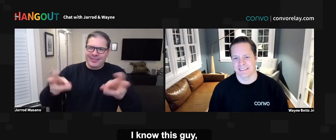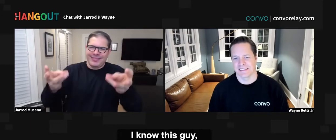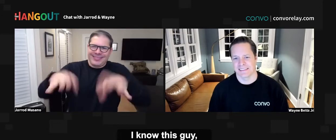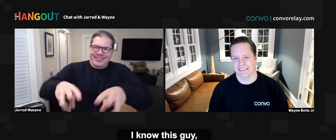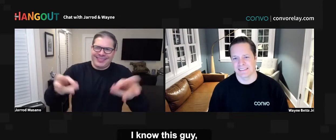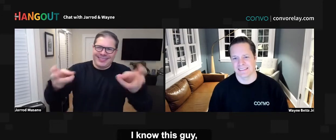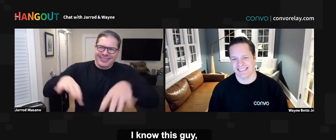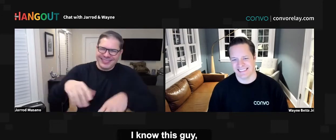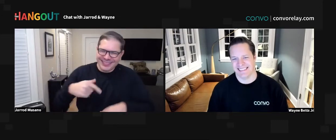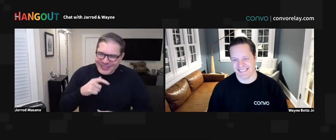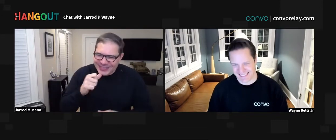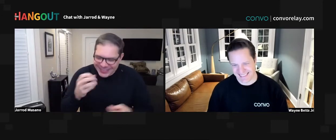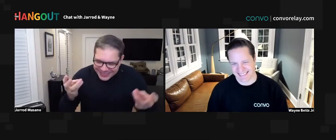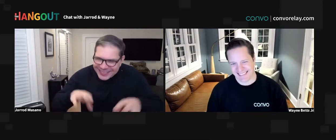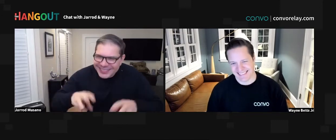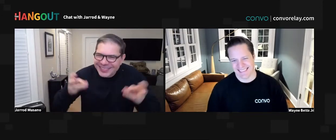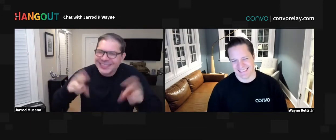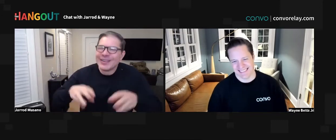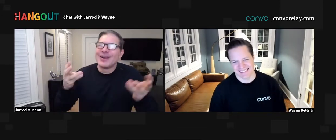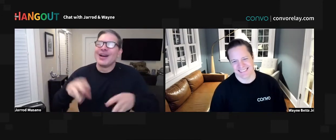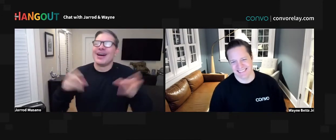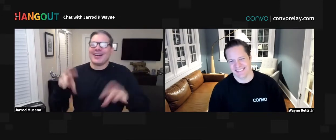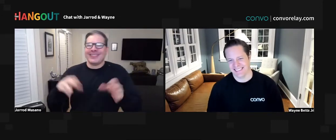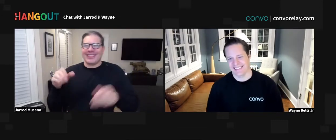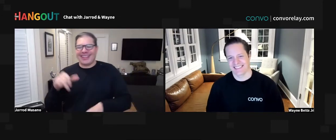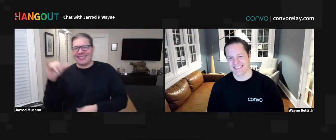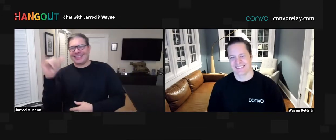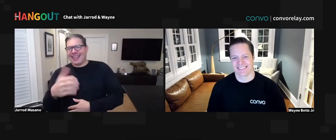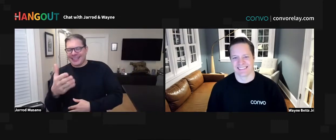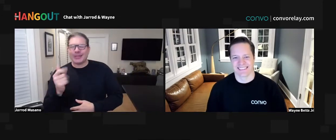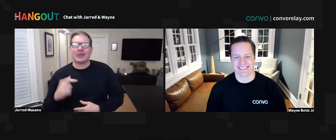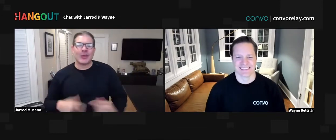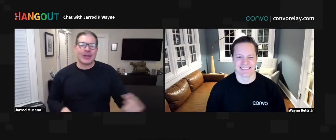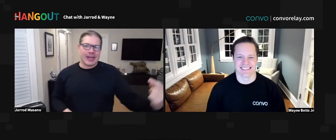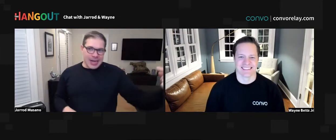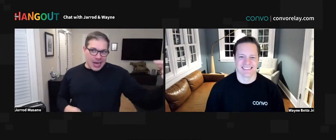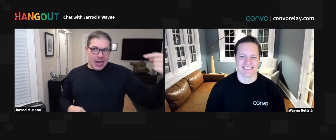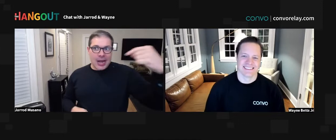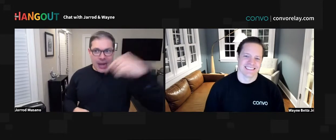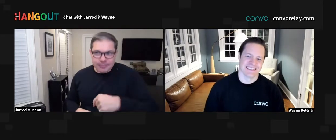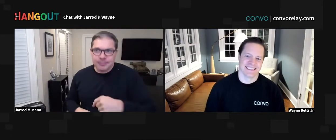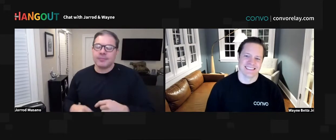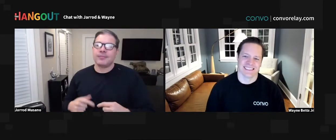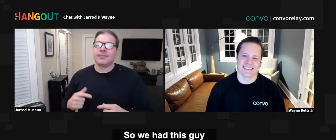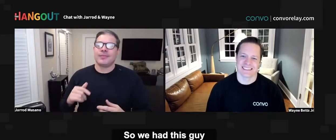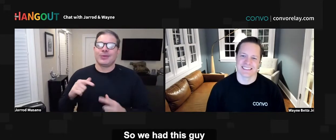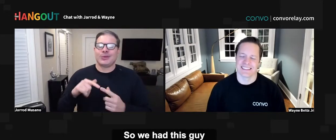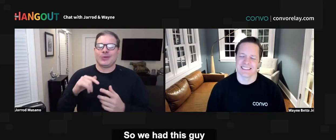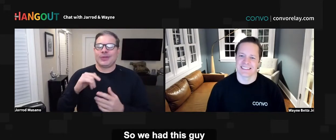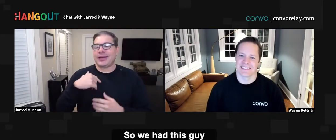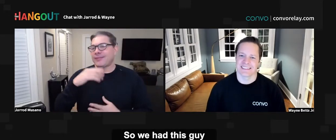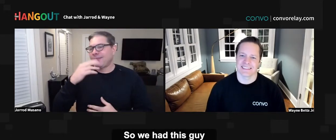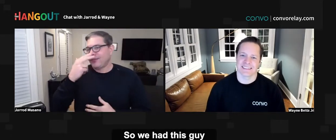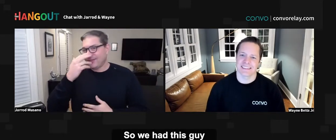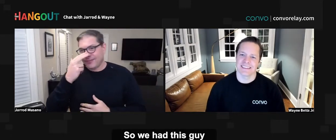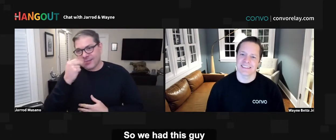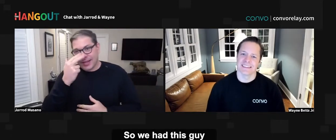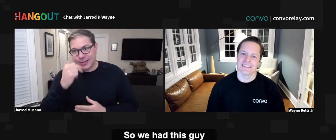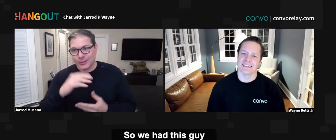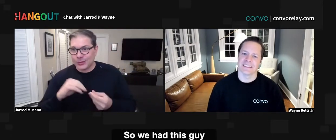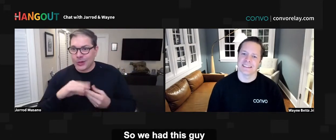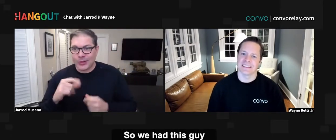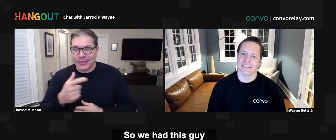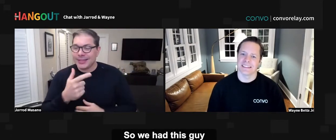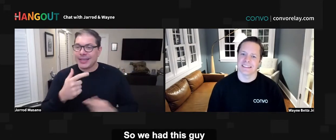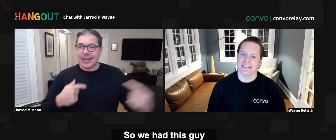out in California, and he used this sign. Who's this? Who's this sign? Who's that? Oh, Wayne Betts." So we